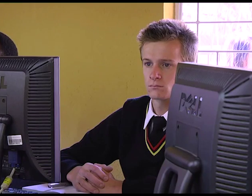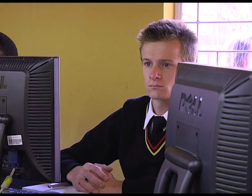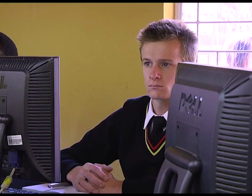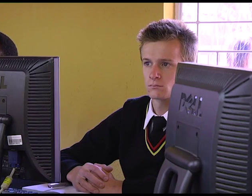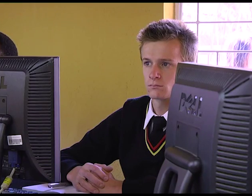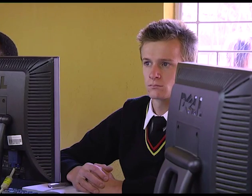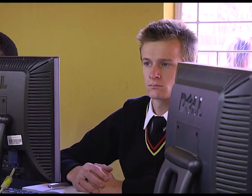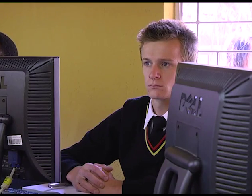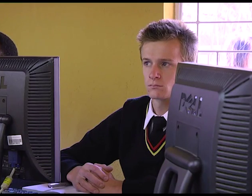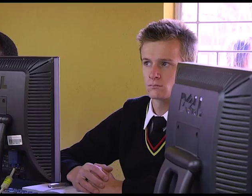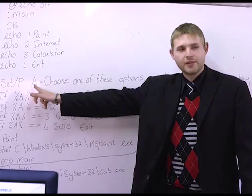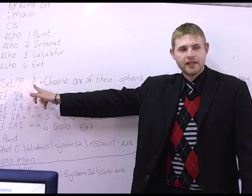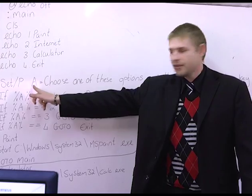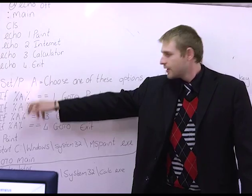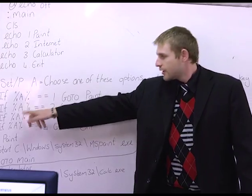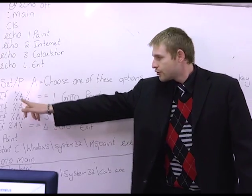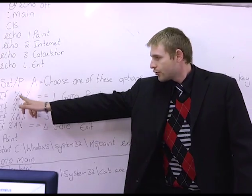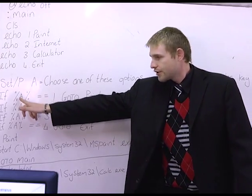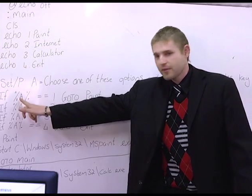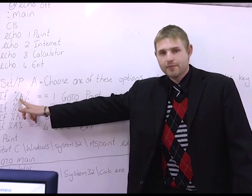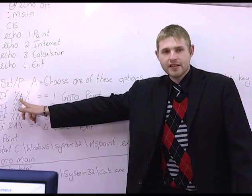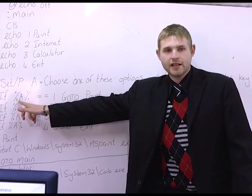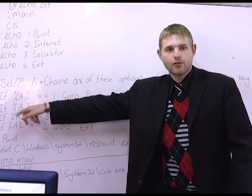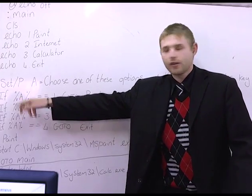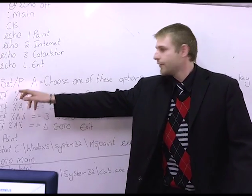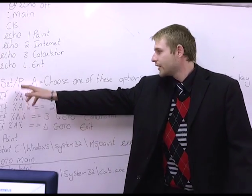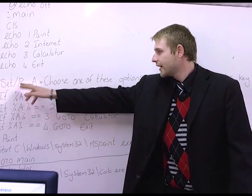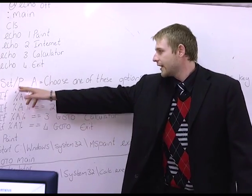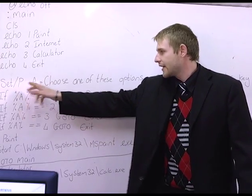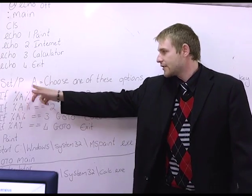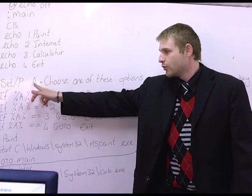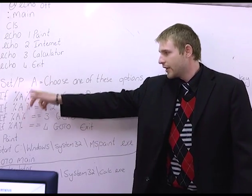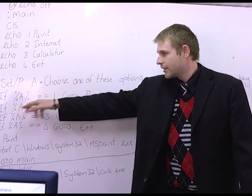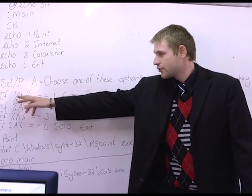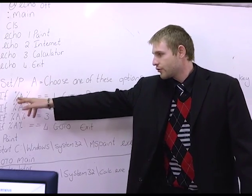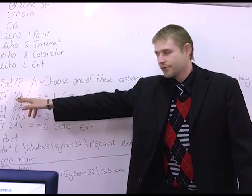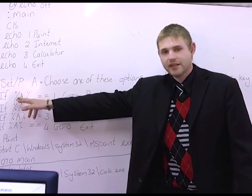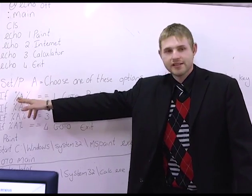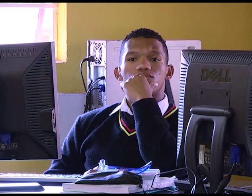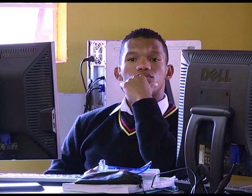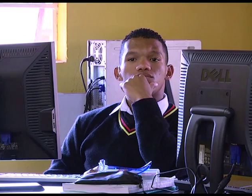If you declare your variable here as B, it should also be B here. Or if you declare it as a word, it should also be the same word